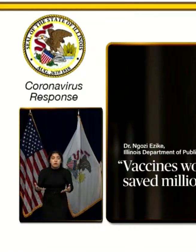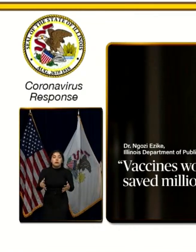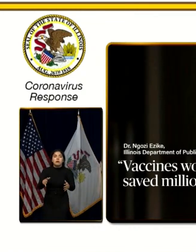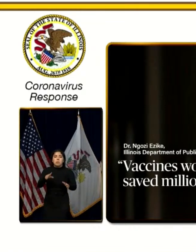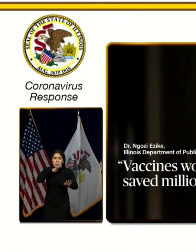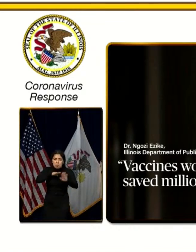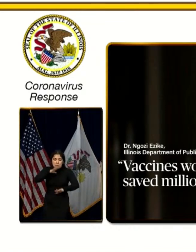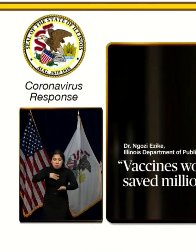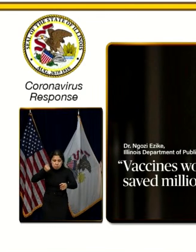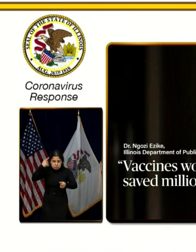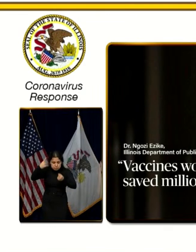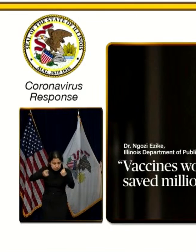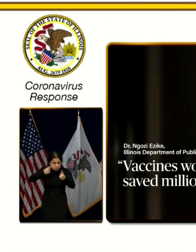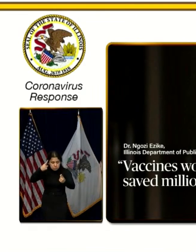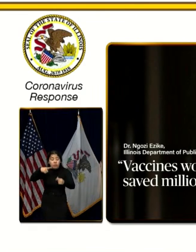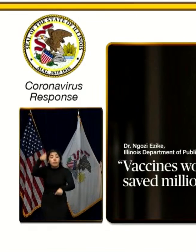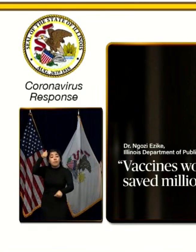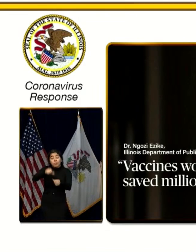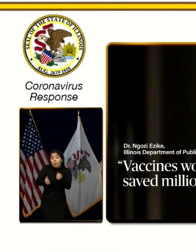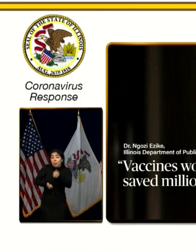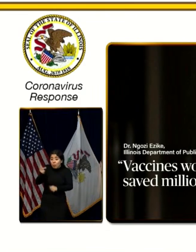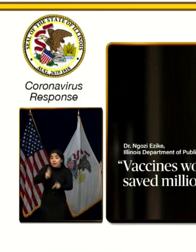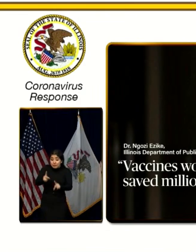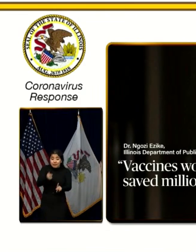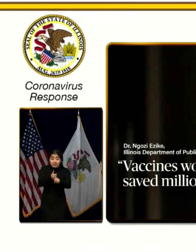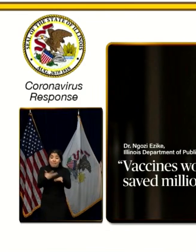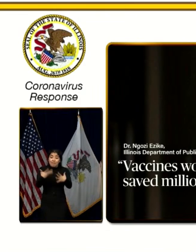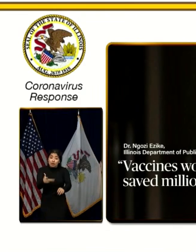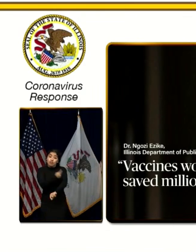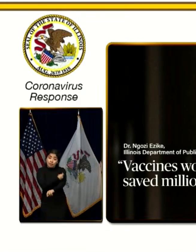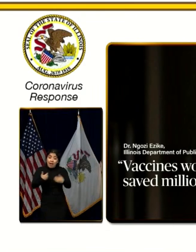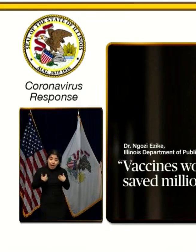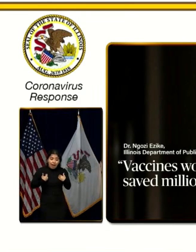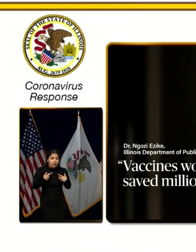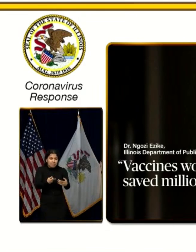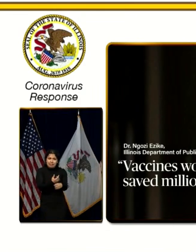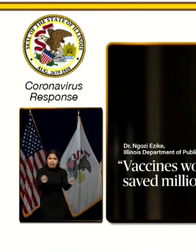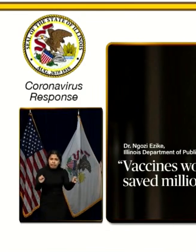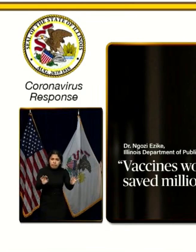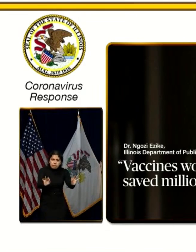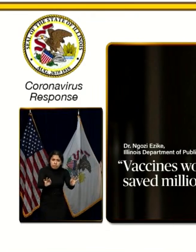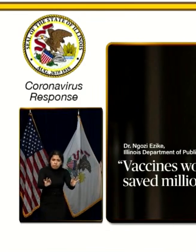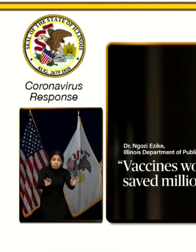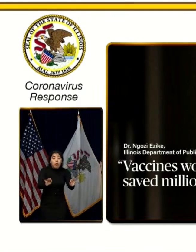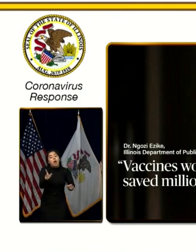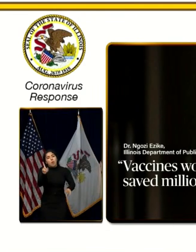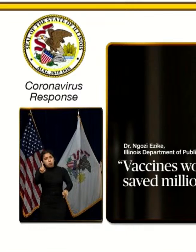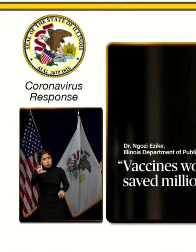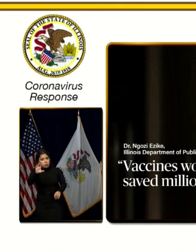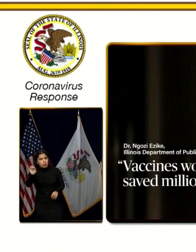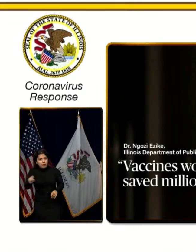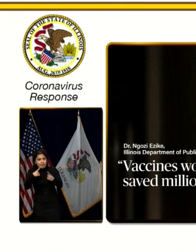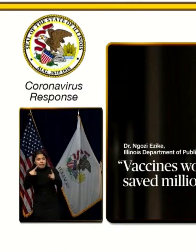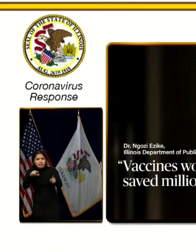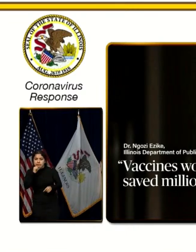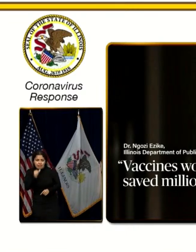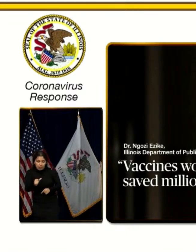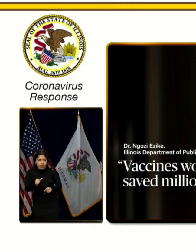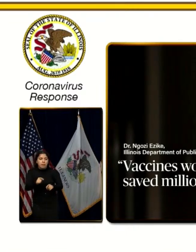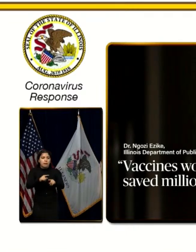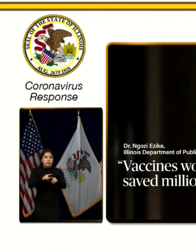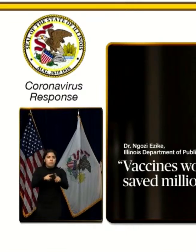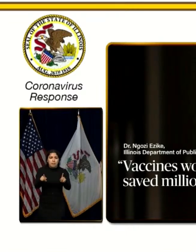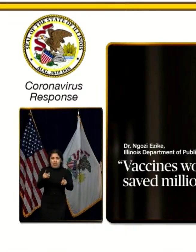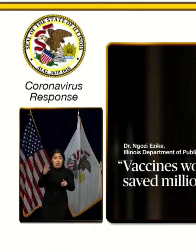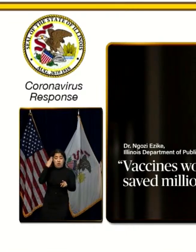remember that the vast majority of vaccinated people are safe. No vaccine is 100% effective, and hearing about